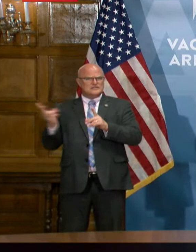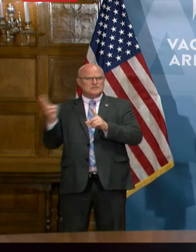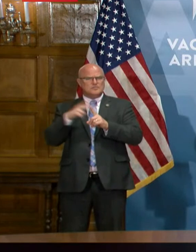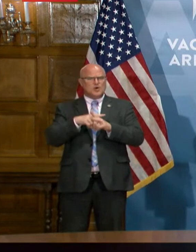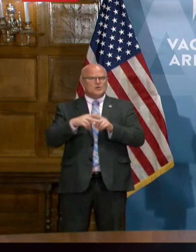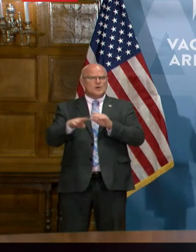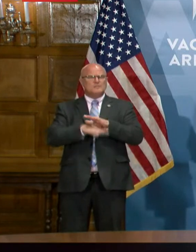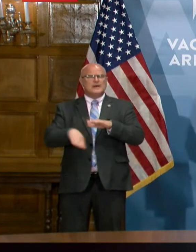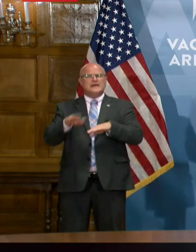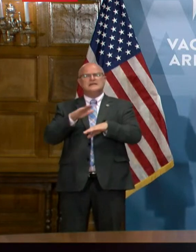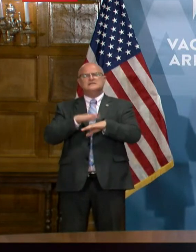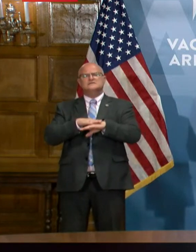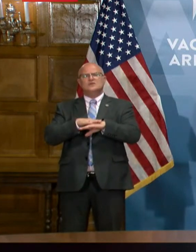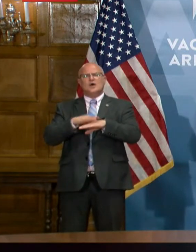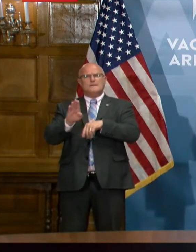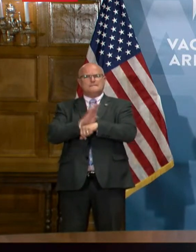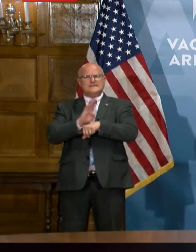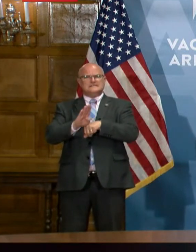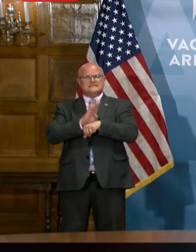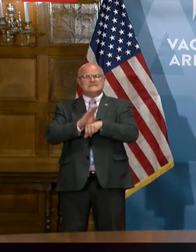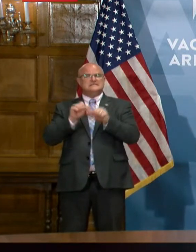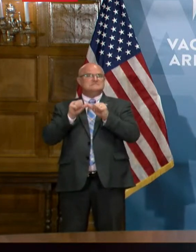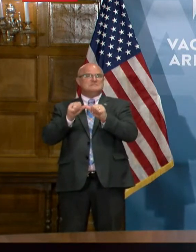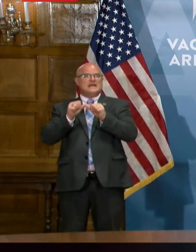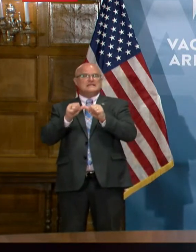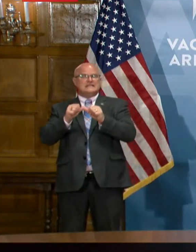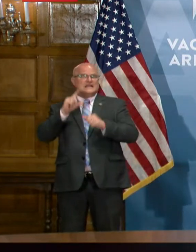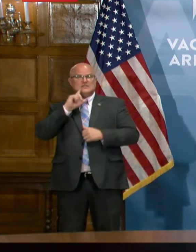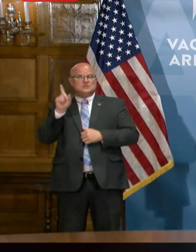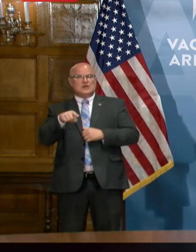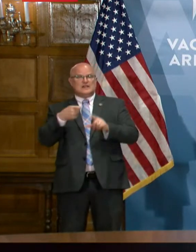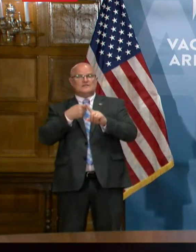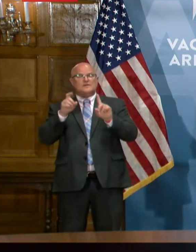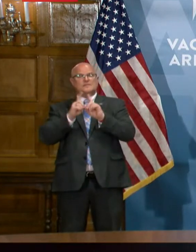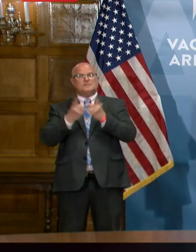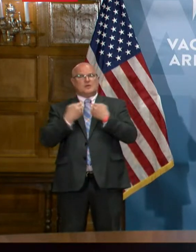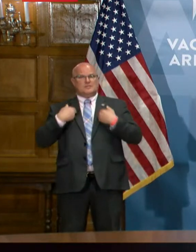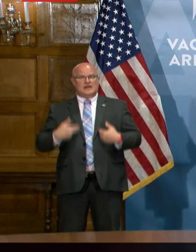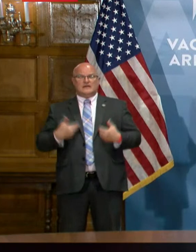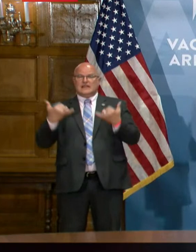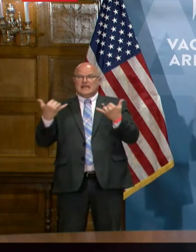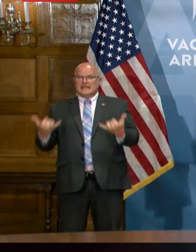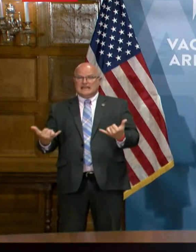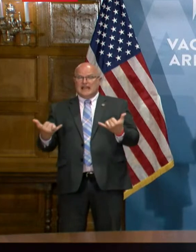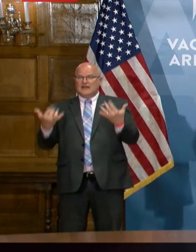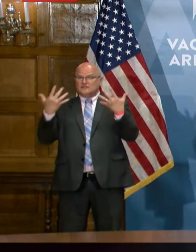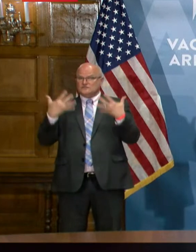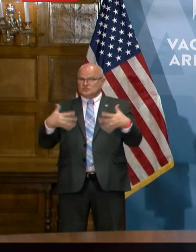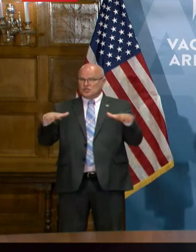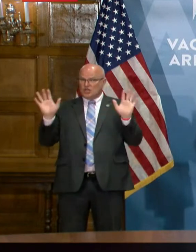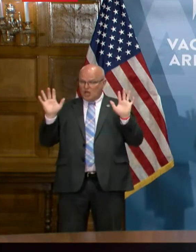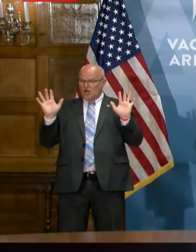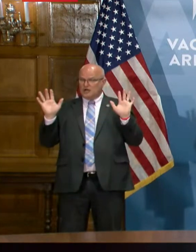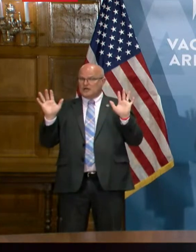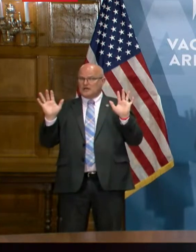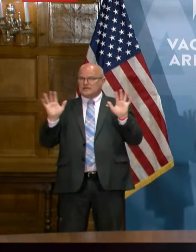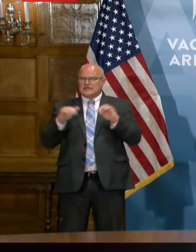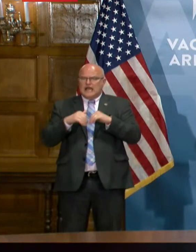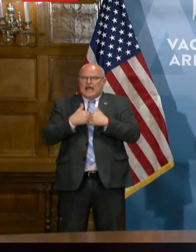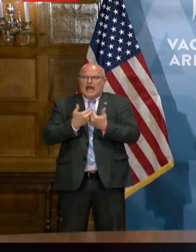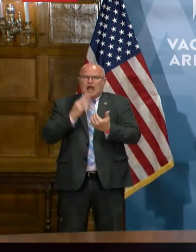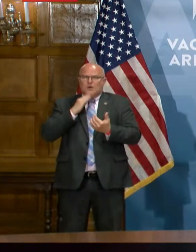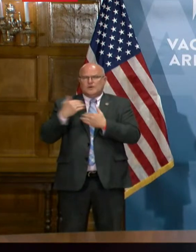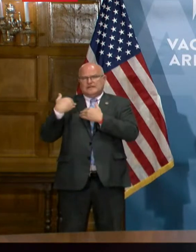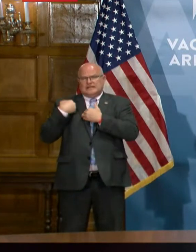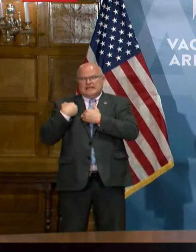it was based on businesses maintaining the directives from the Department of Health. Now that those are gone, how will